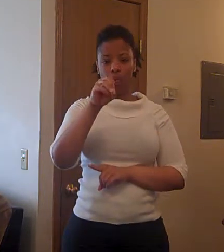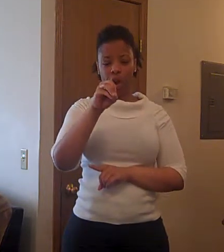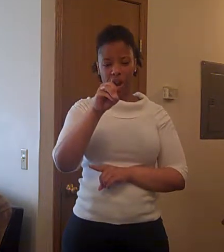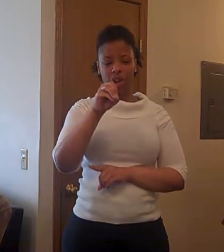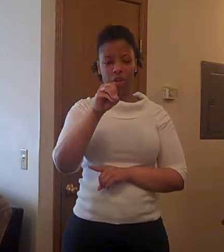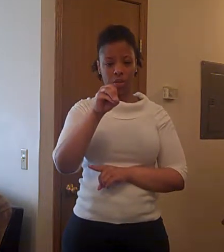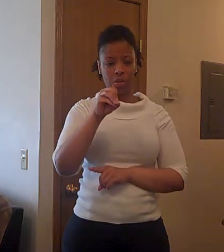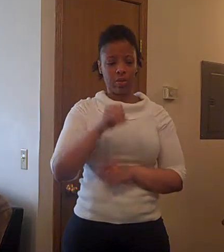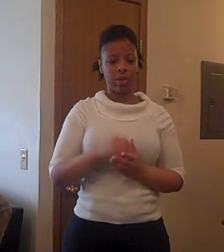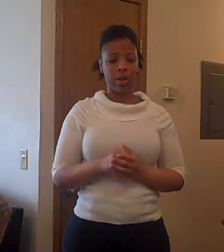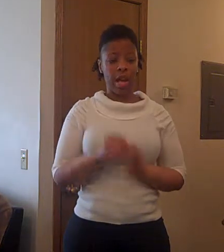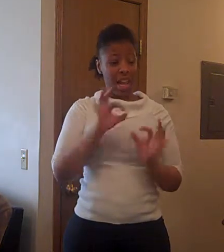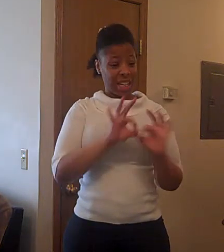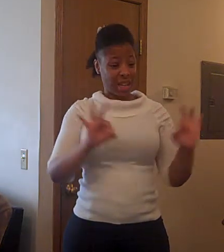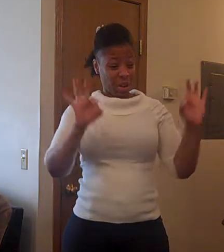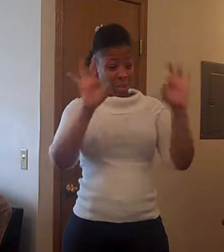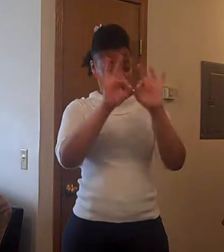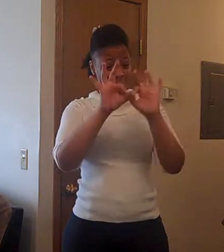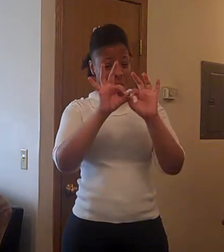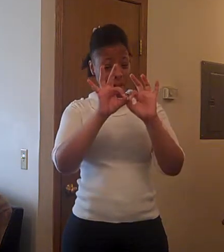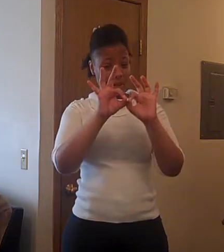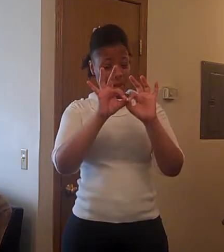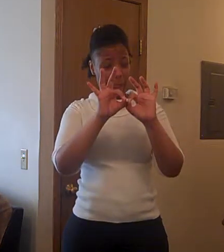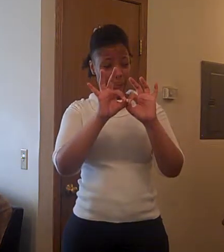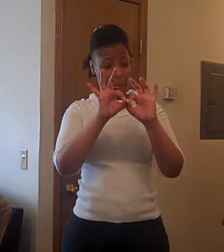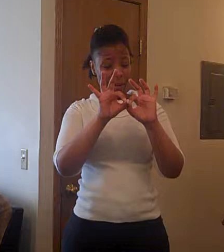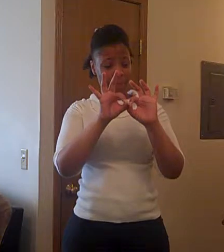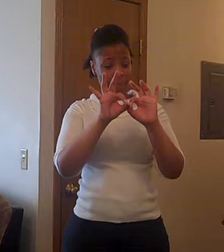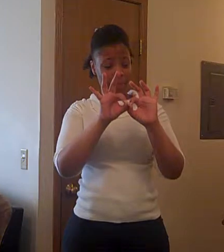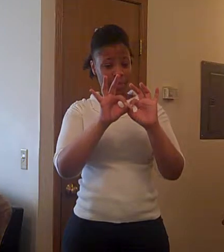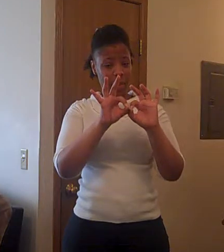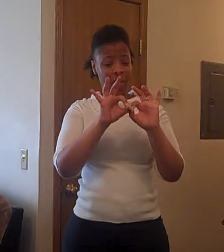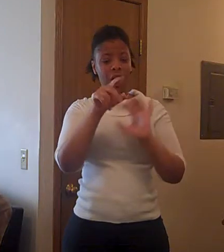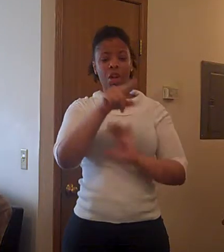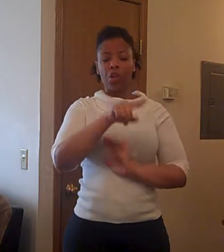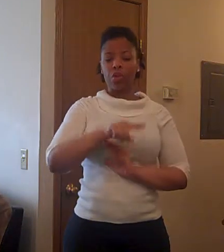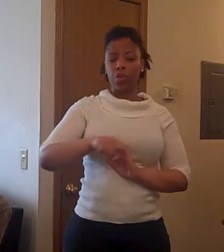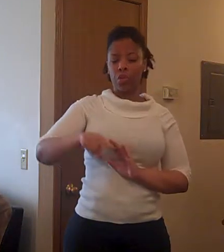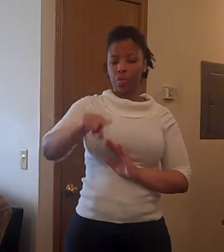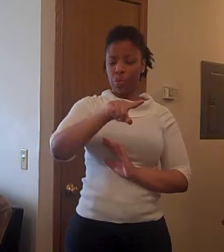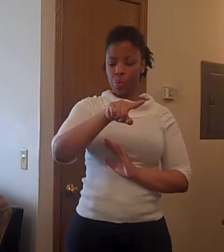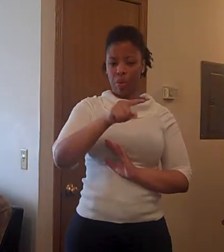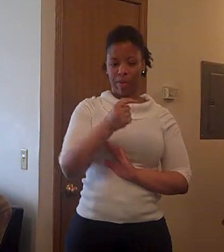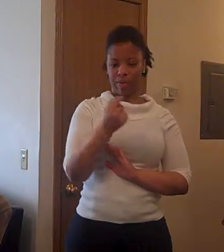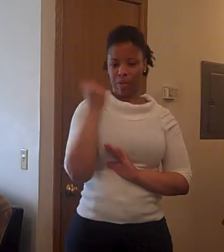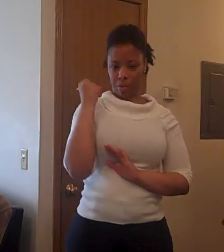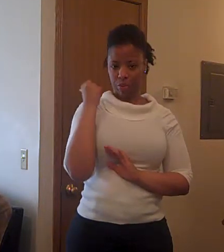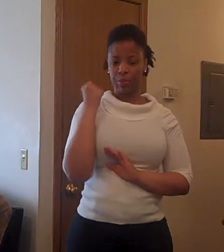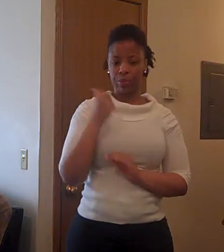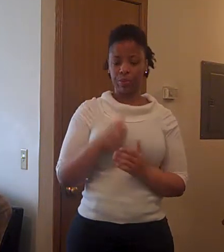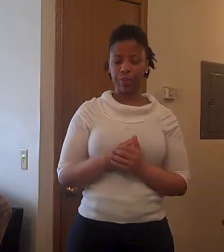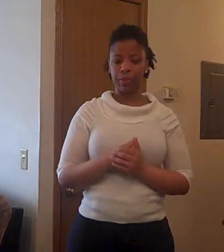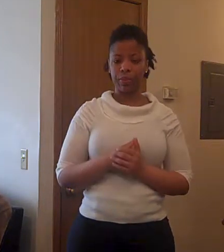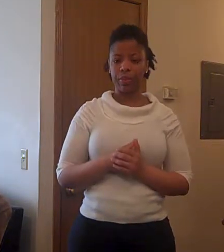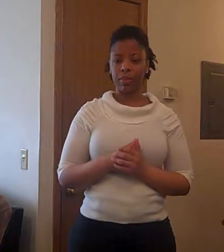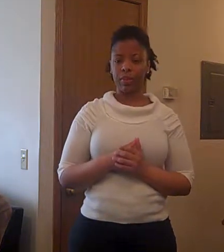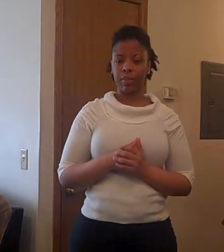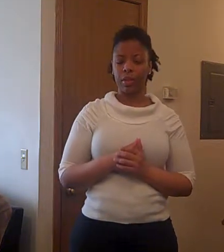information that they pump through the 5 senses comes into your brain, but there's a point in your brain where the free will, I mentioned in the last when